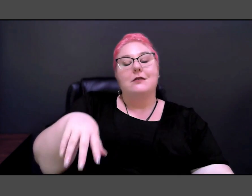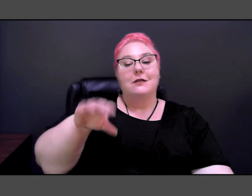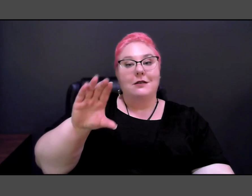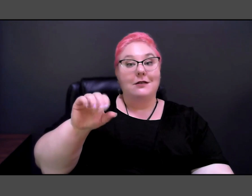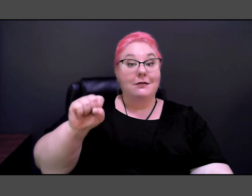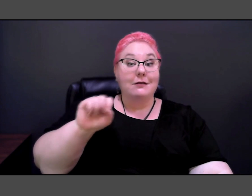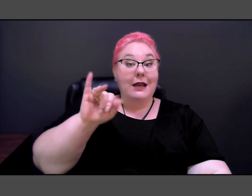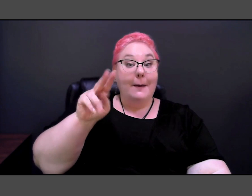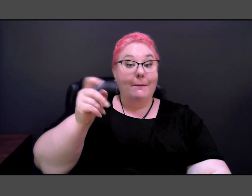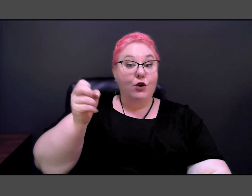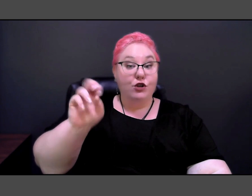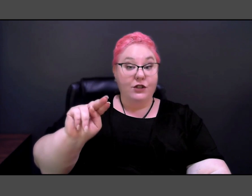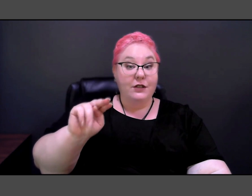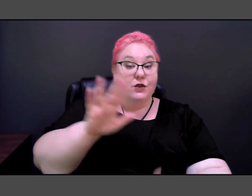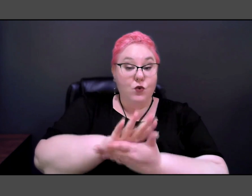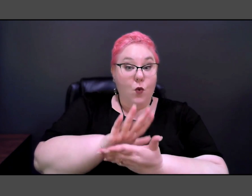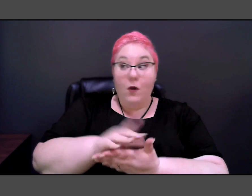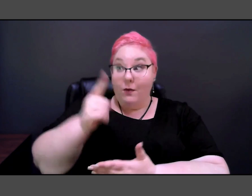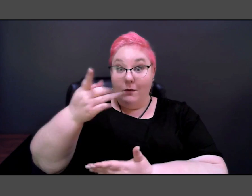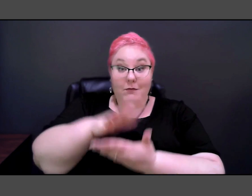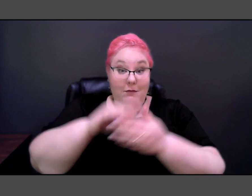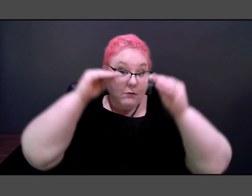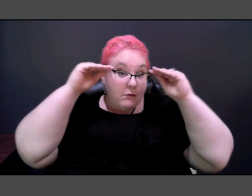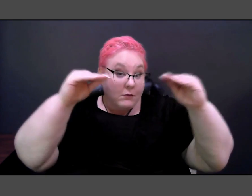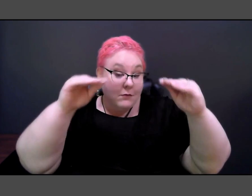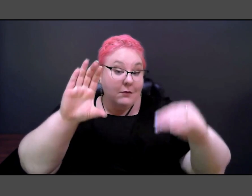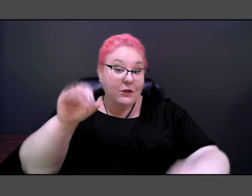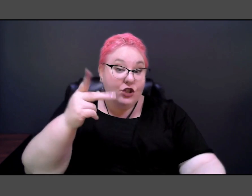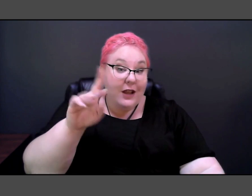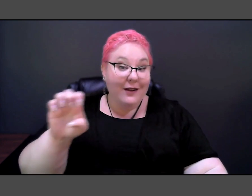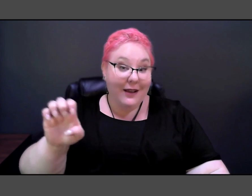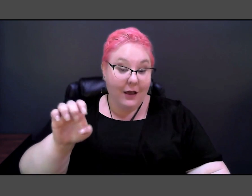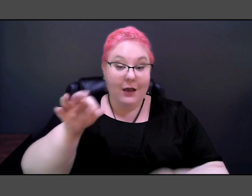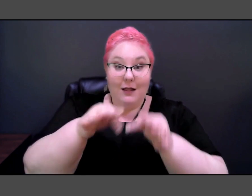in Cherokee from the time the children are in